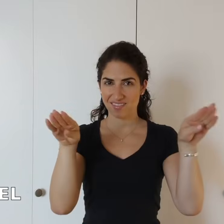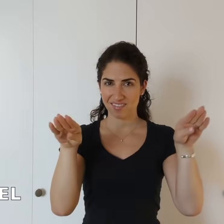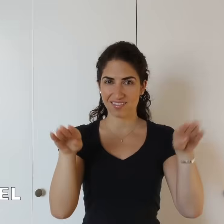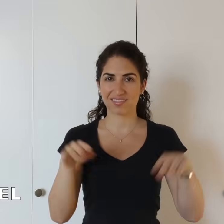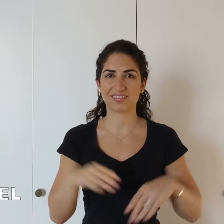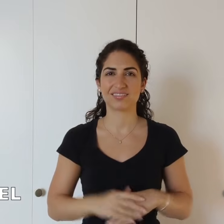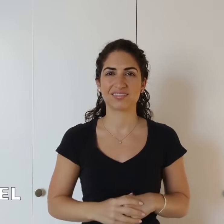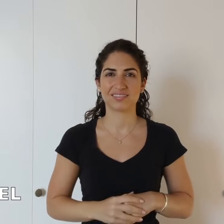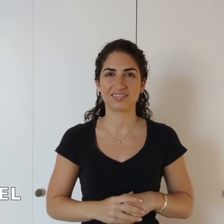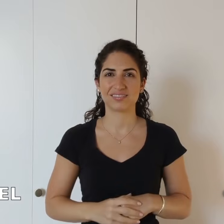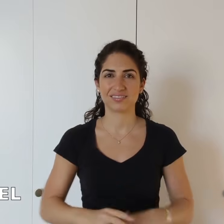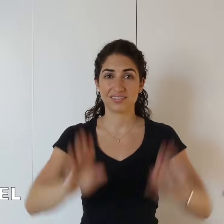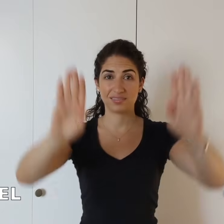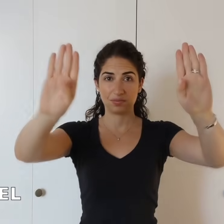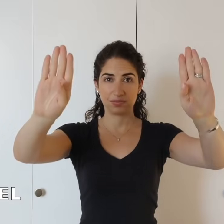Level.